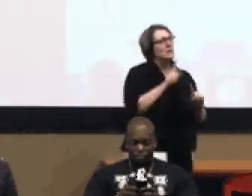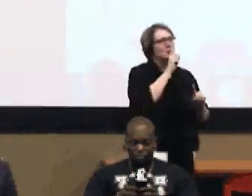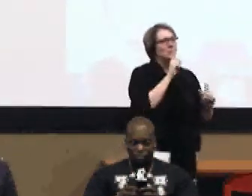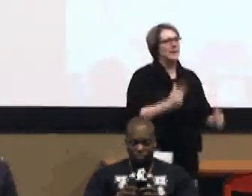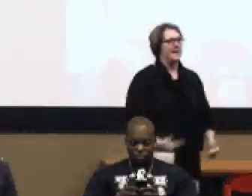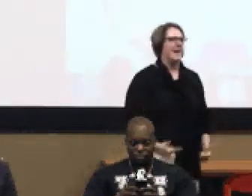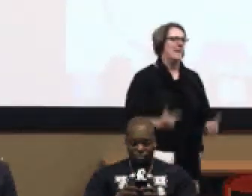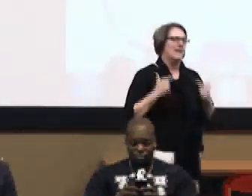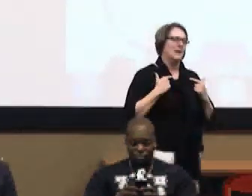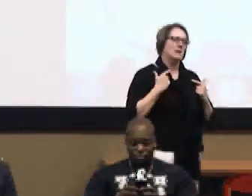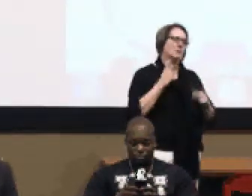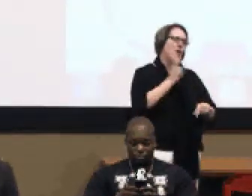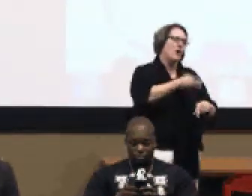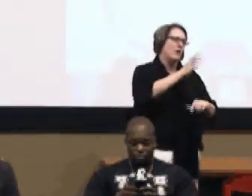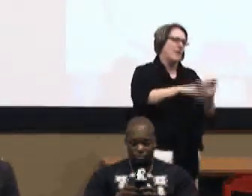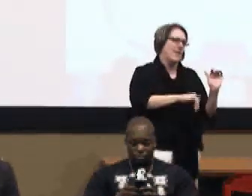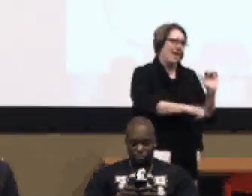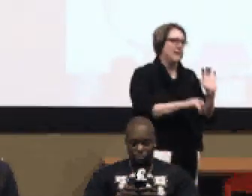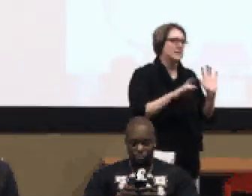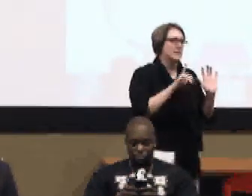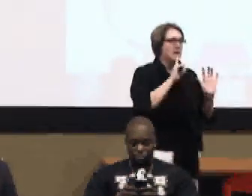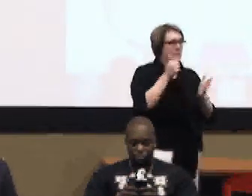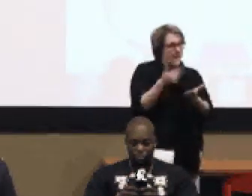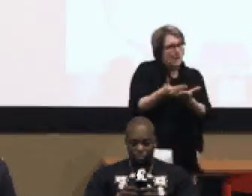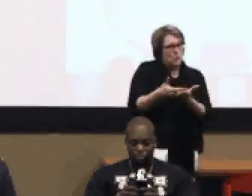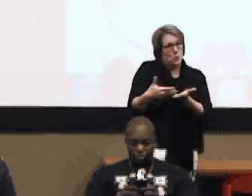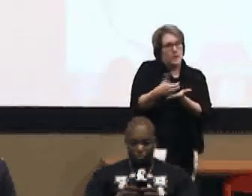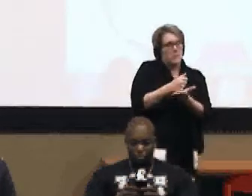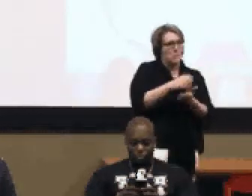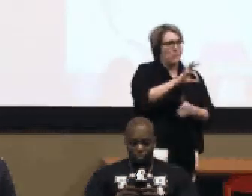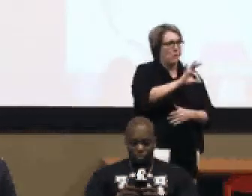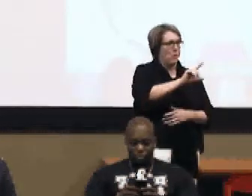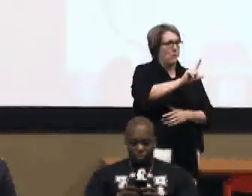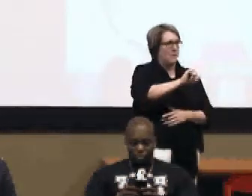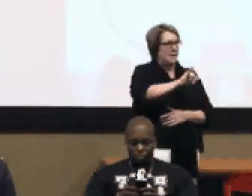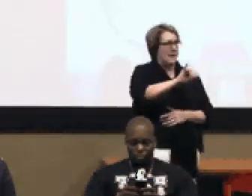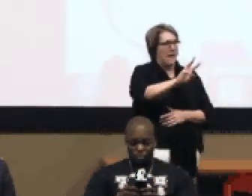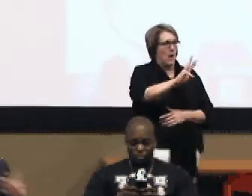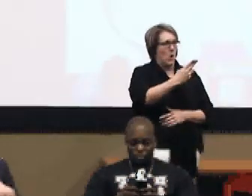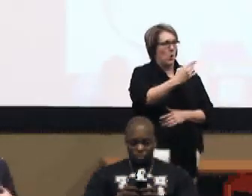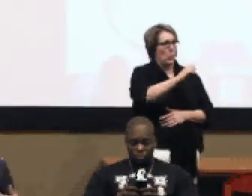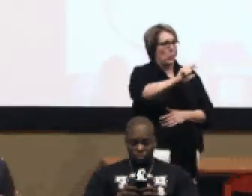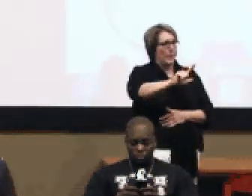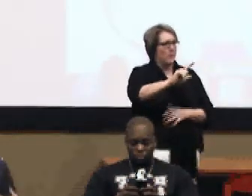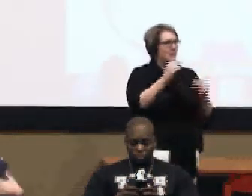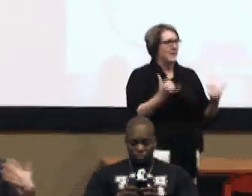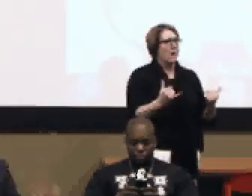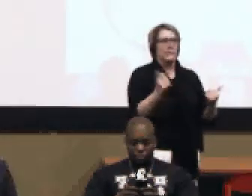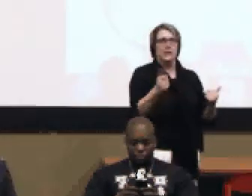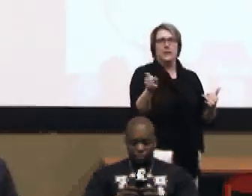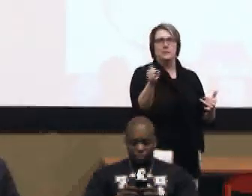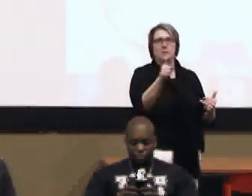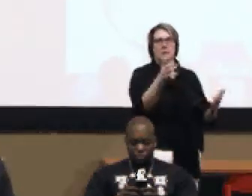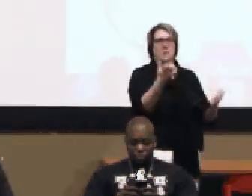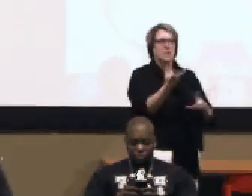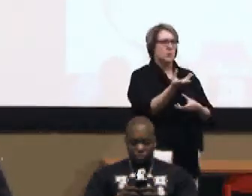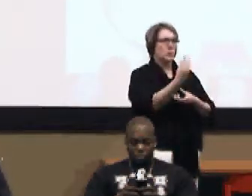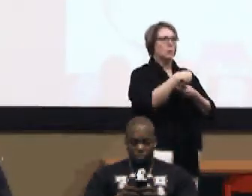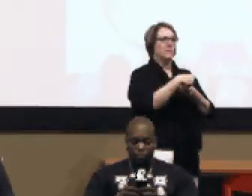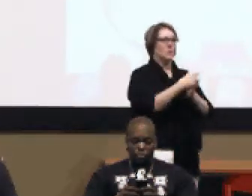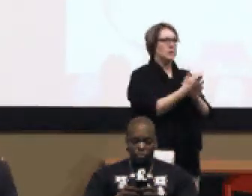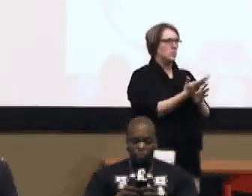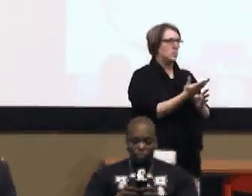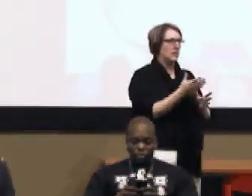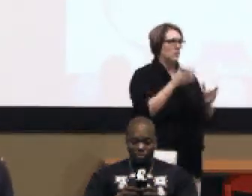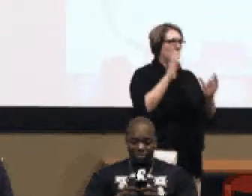reality is it's a whole lot harder than that. In fact, we're raising money for Flywheel right now. So if anybody wants to contribute, we'll